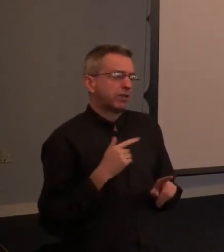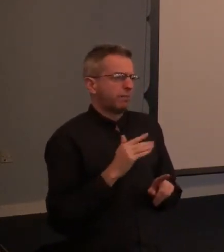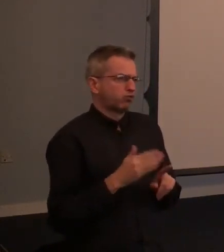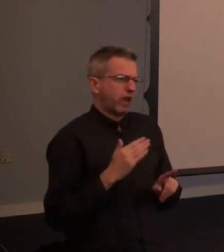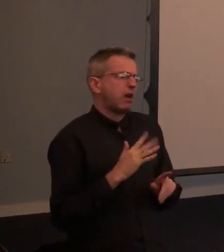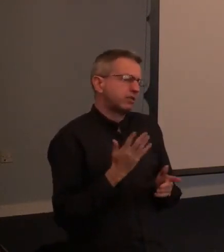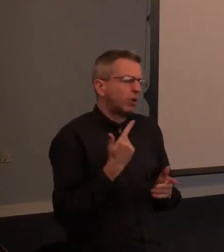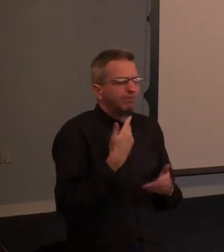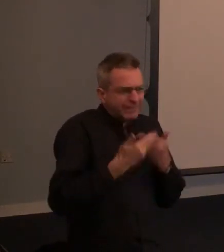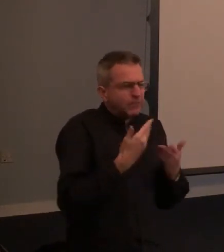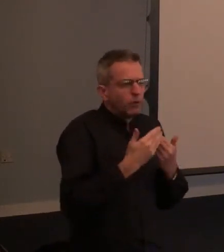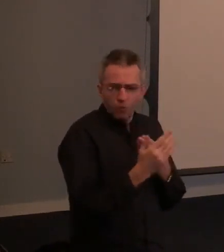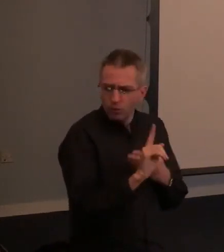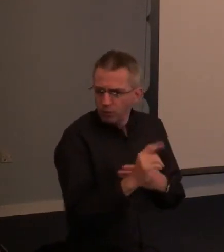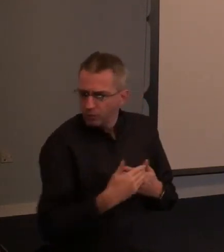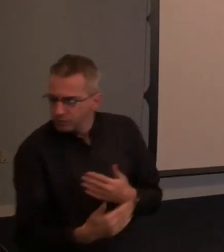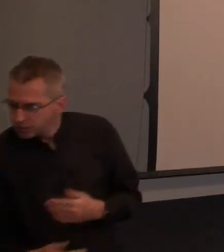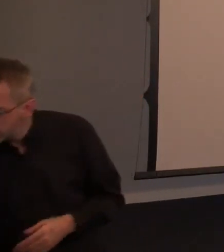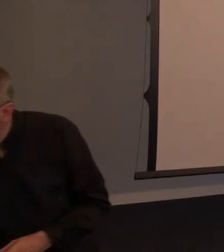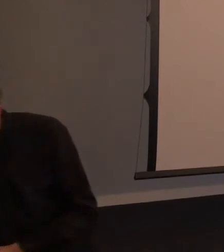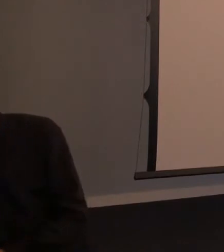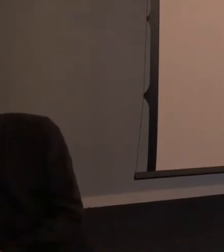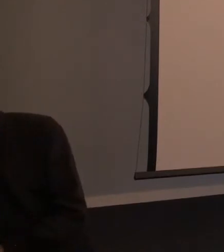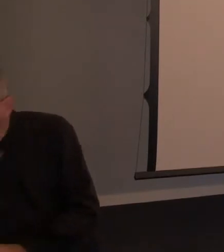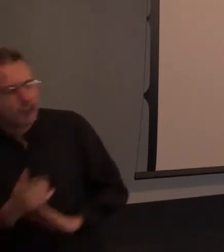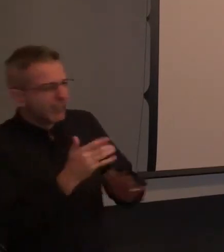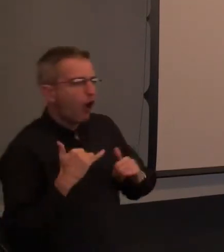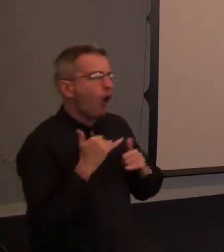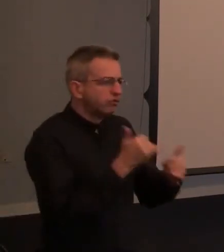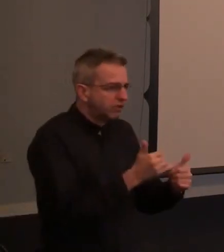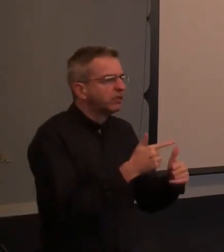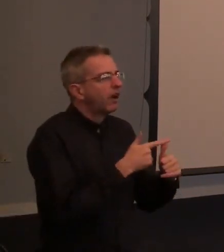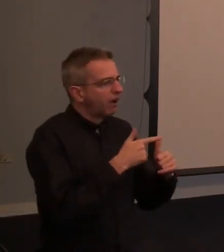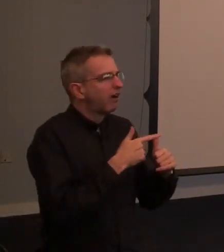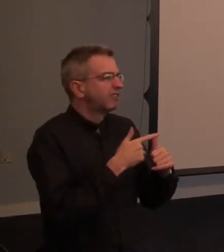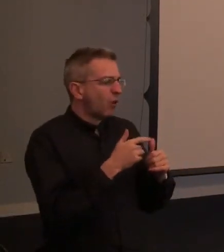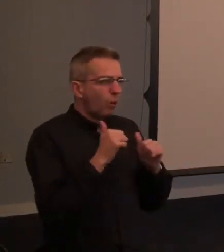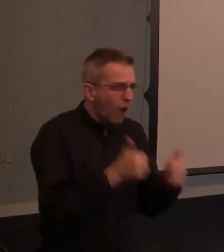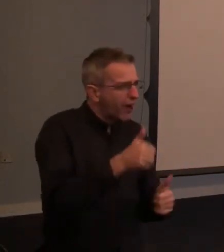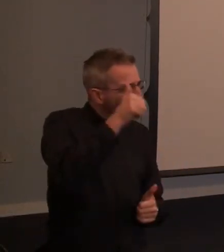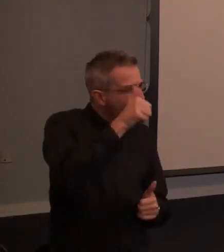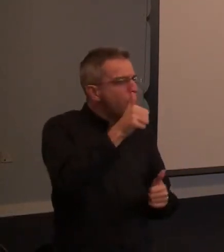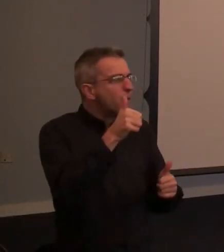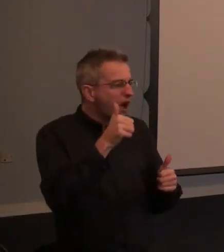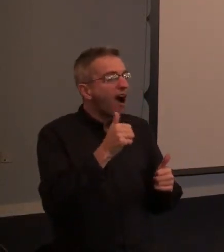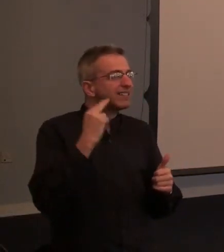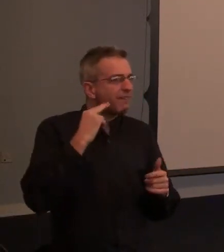So maybe they did recognise her, maybe they didn't recognise her, but we showed this to the participants in the group. She's won many awards. She's